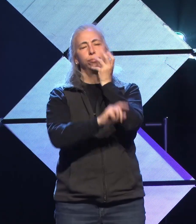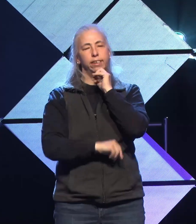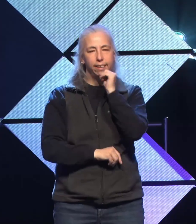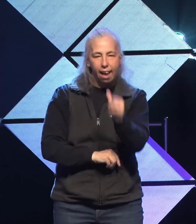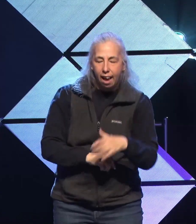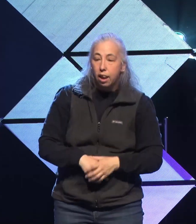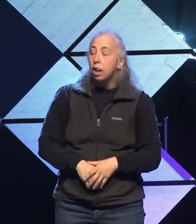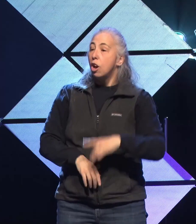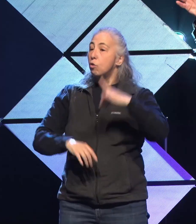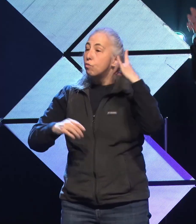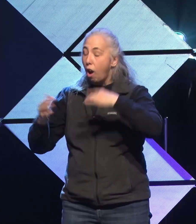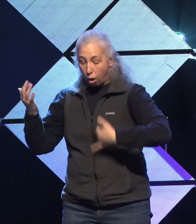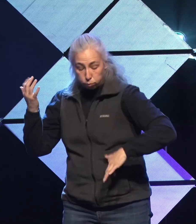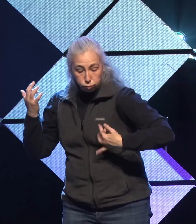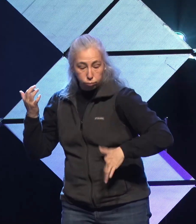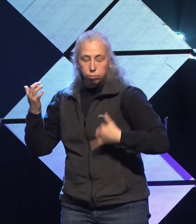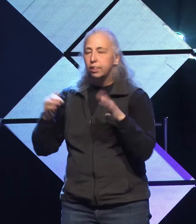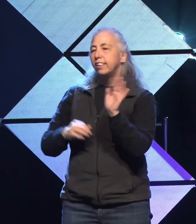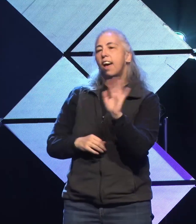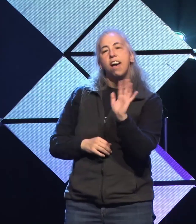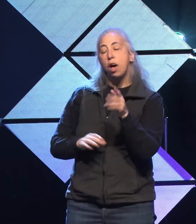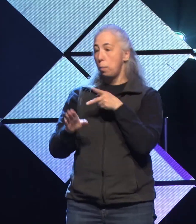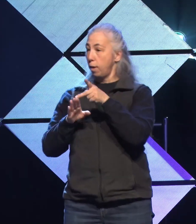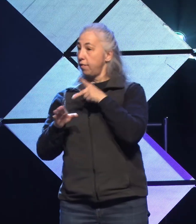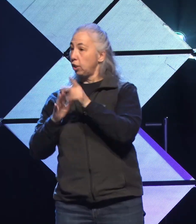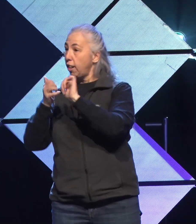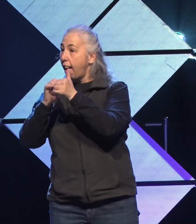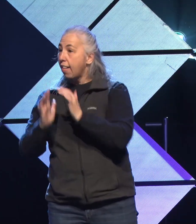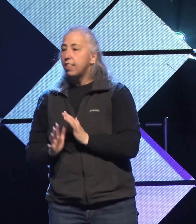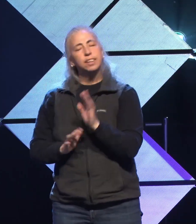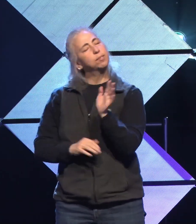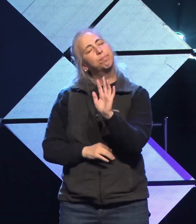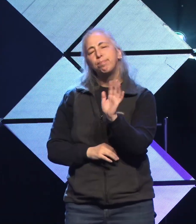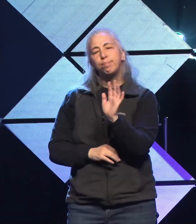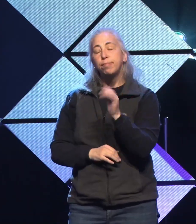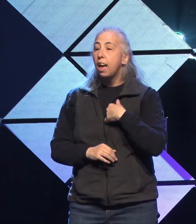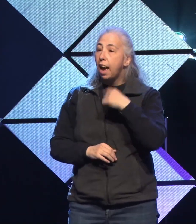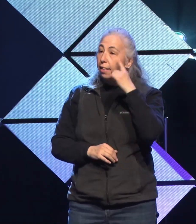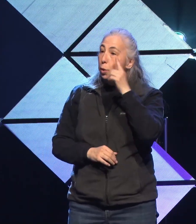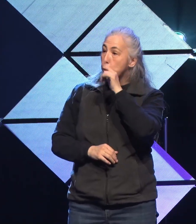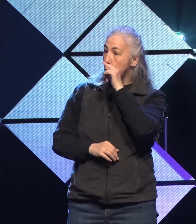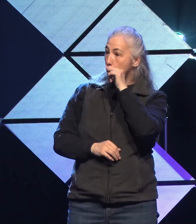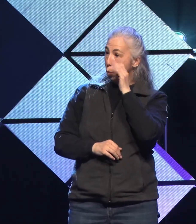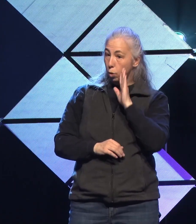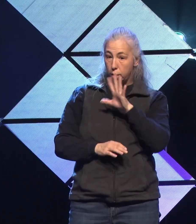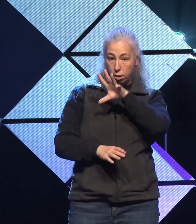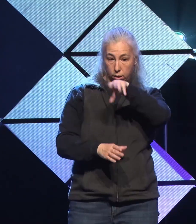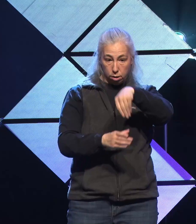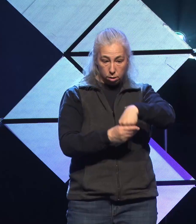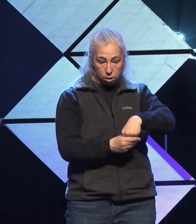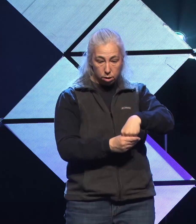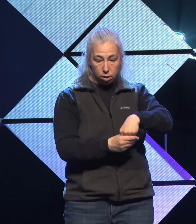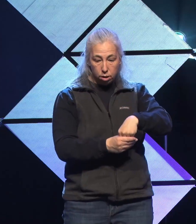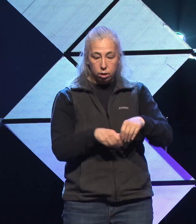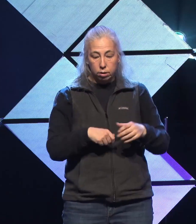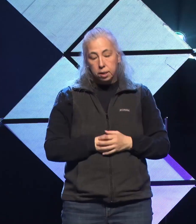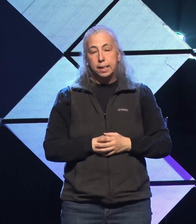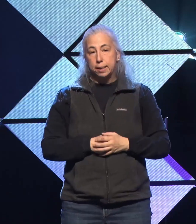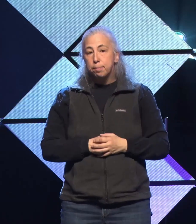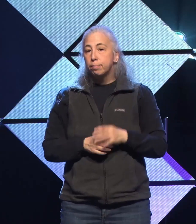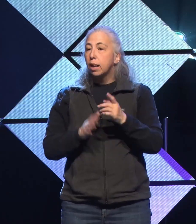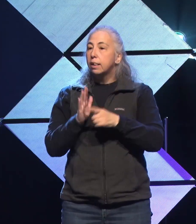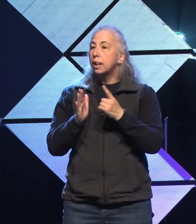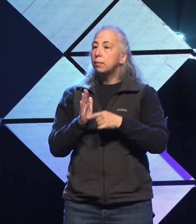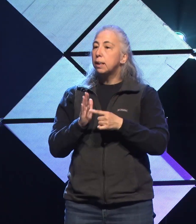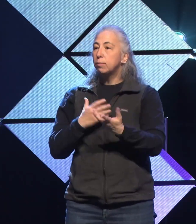it's rock stars. I don't think it's professional athletes. You know, I think sometimes it would include